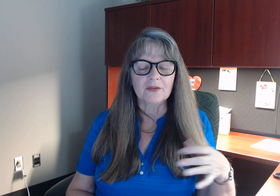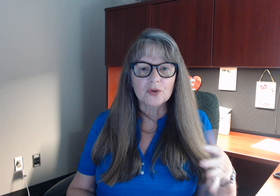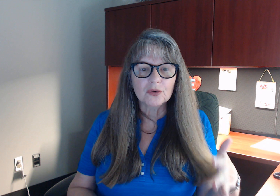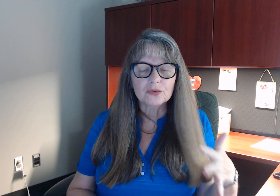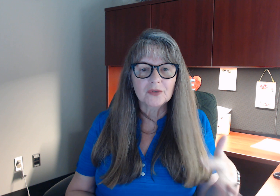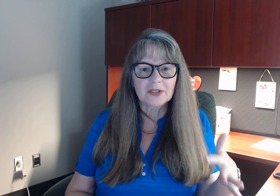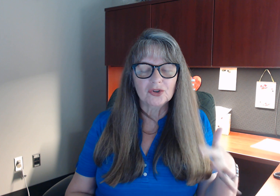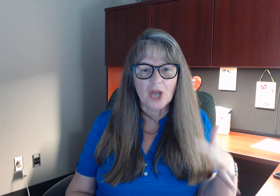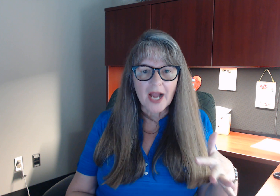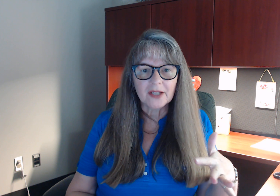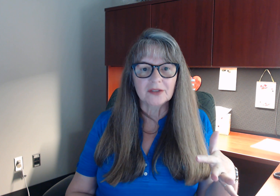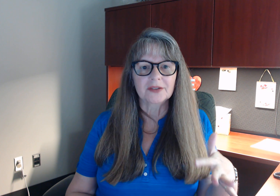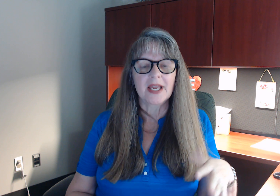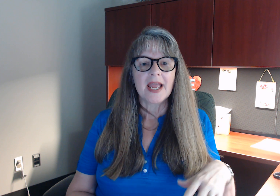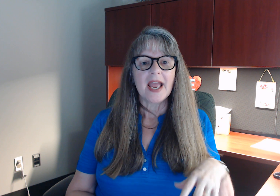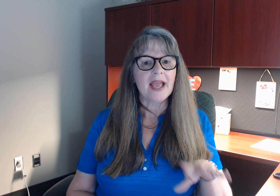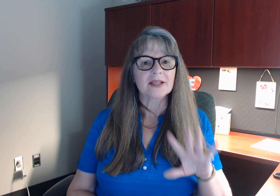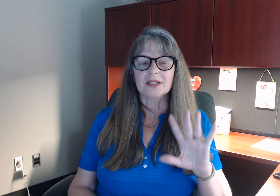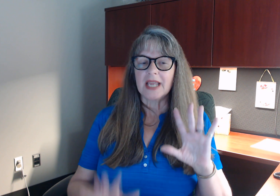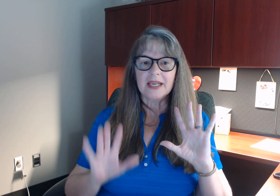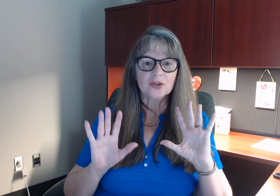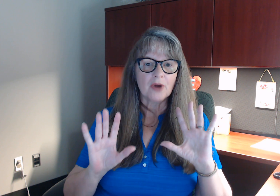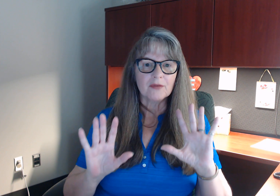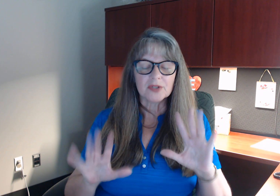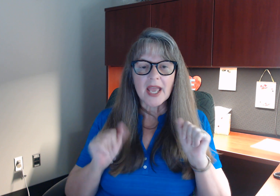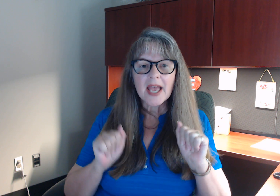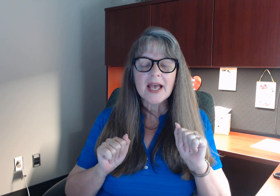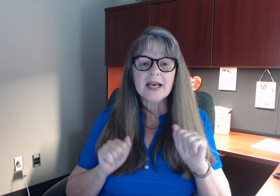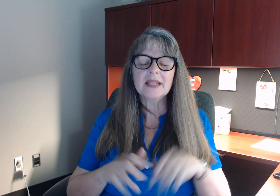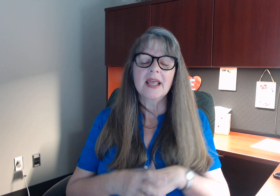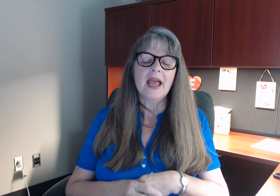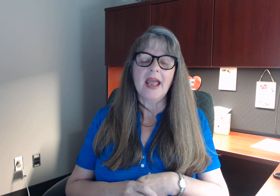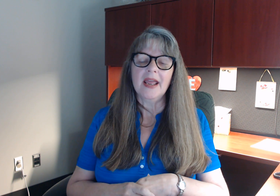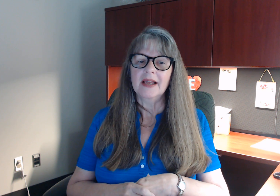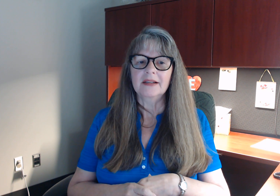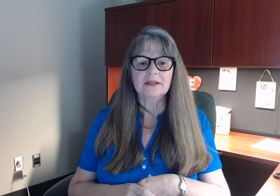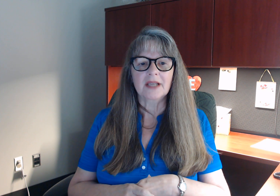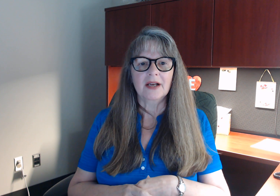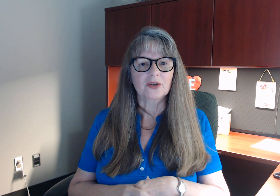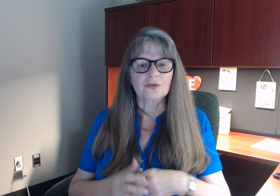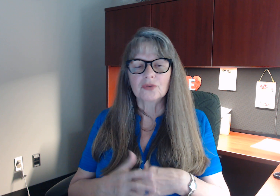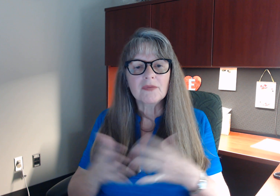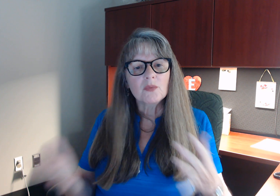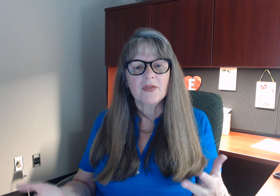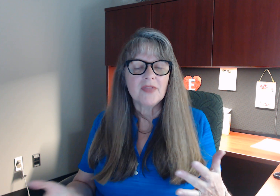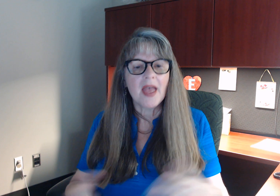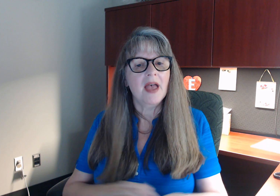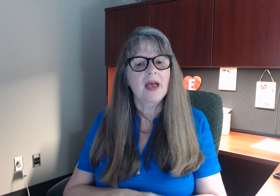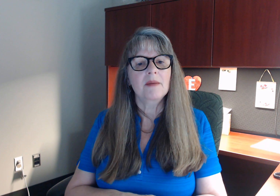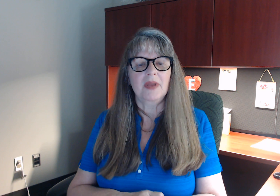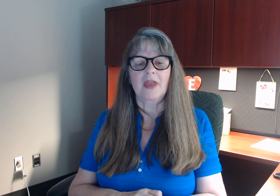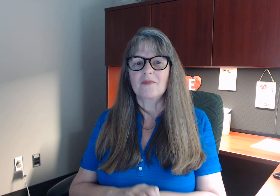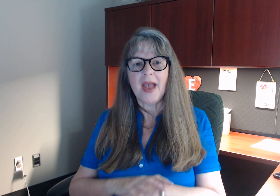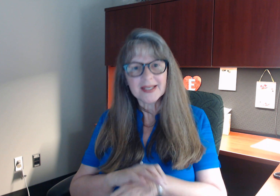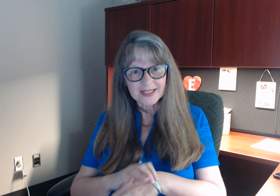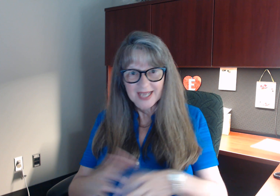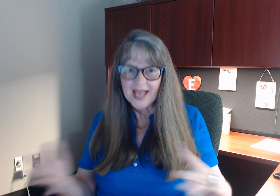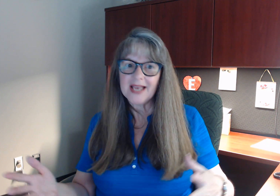your child has taken driver's ed and you've driven with them and they've passed the test